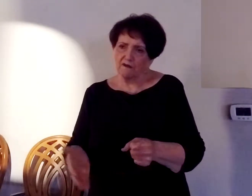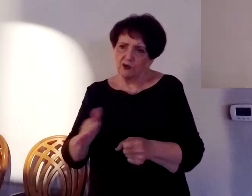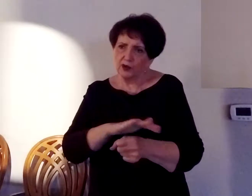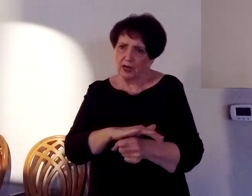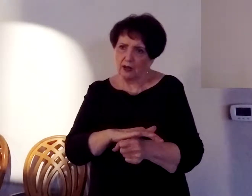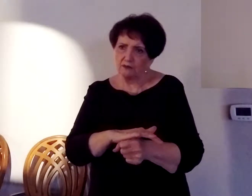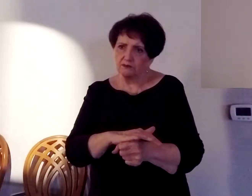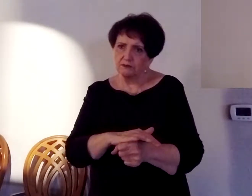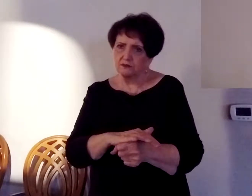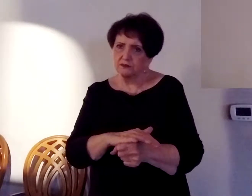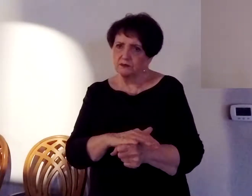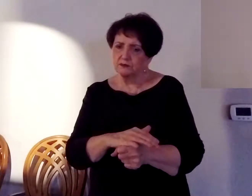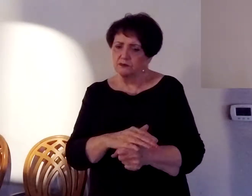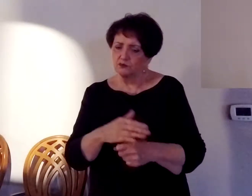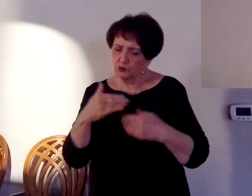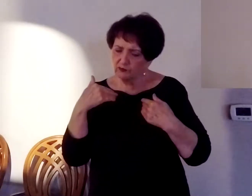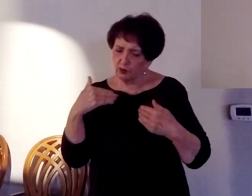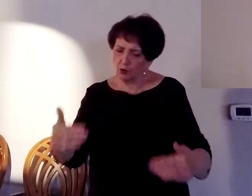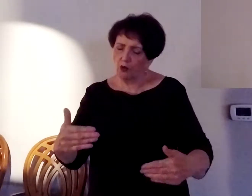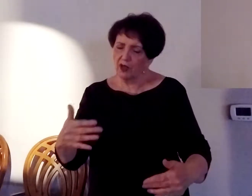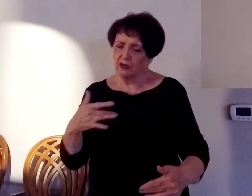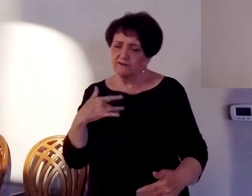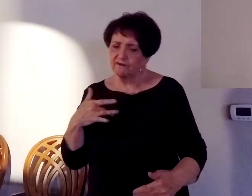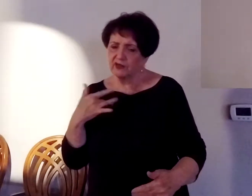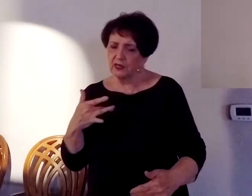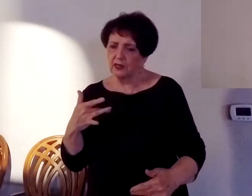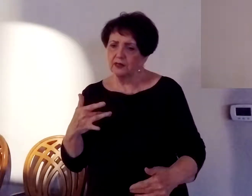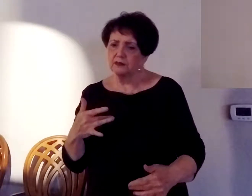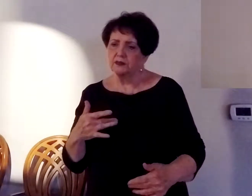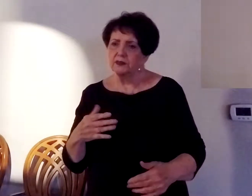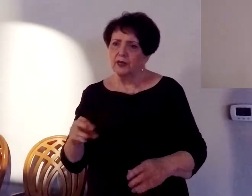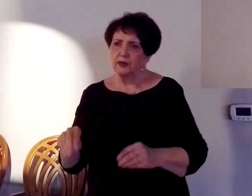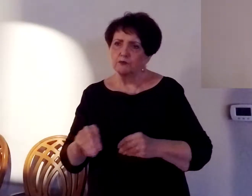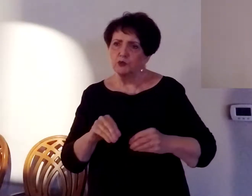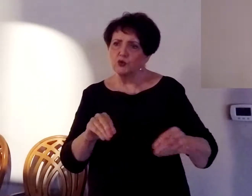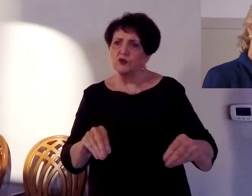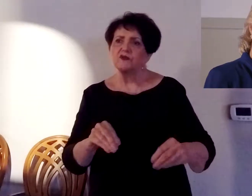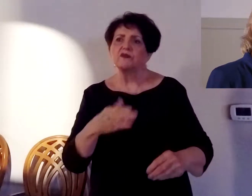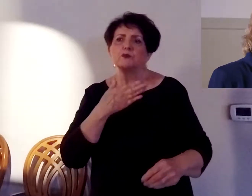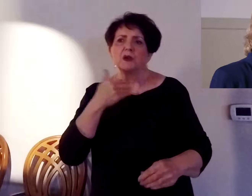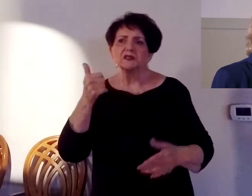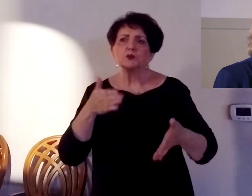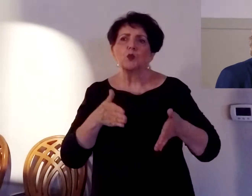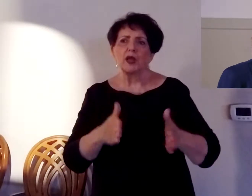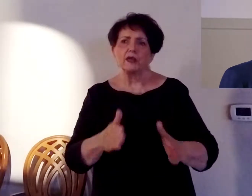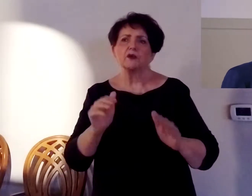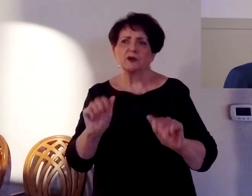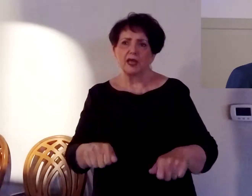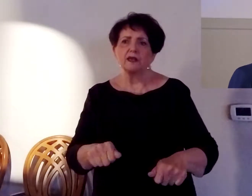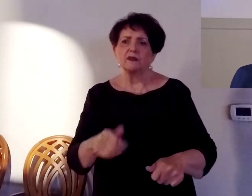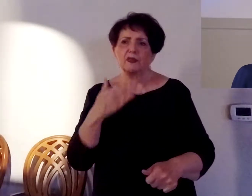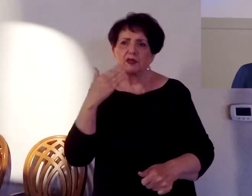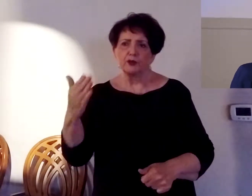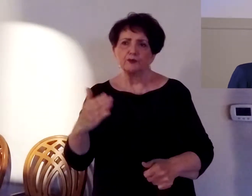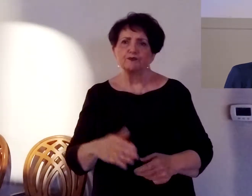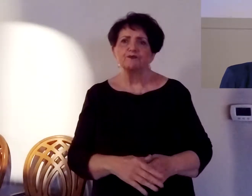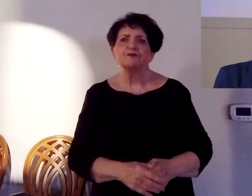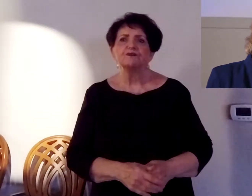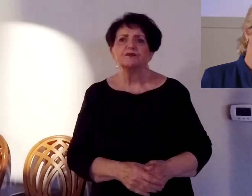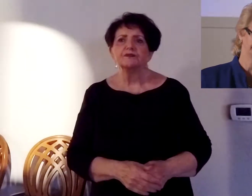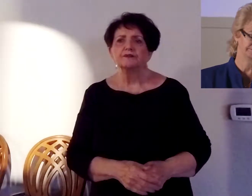feeling and then move in the world the best way we know how. Thanks, Patty. Thank you.